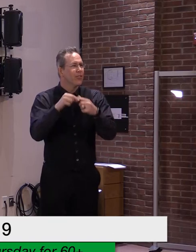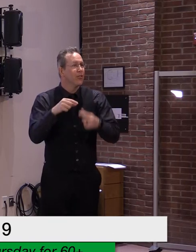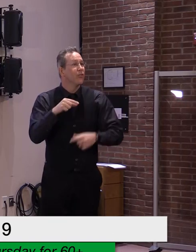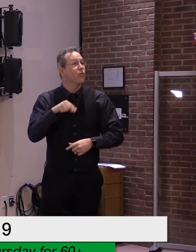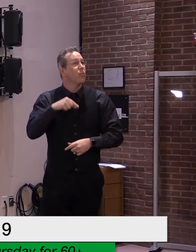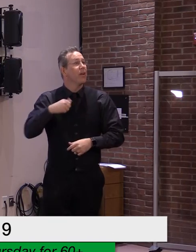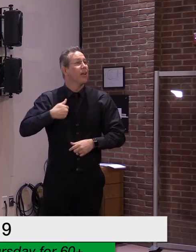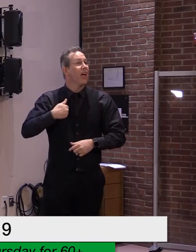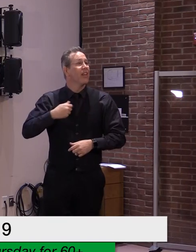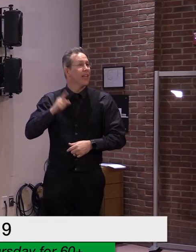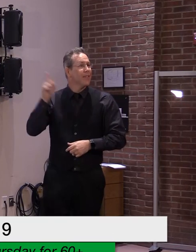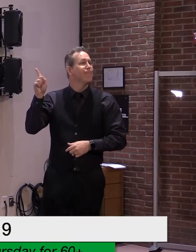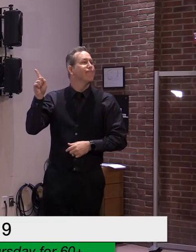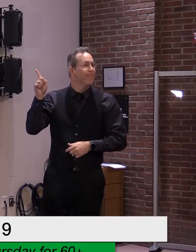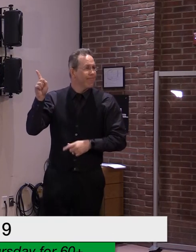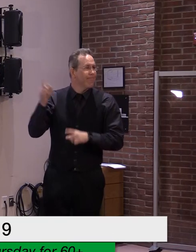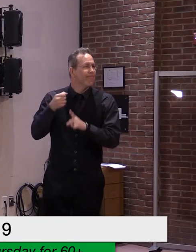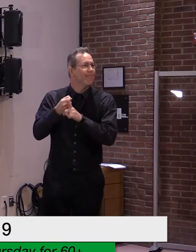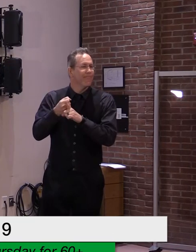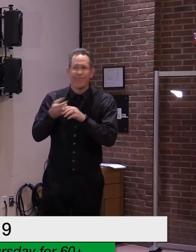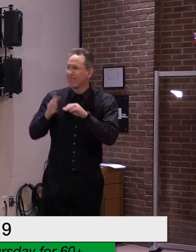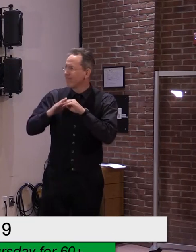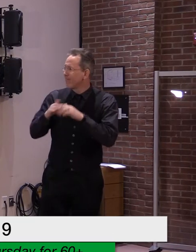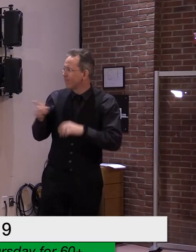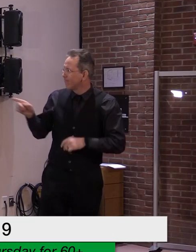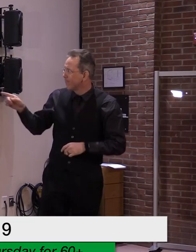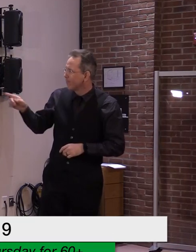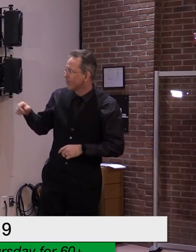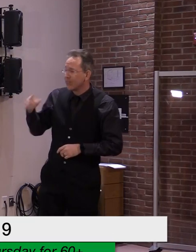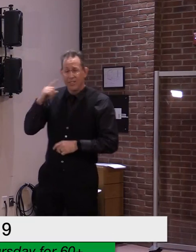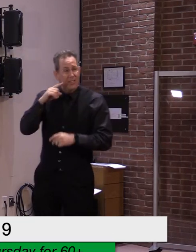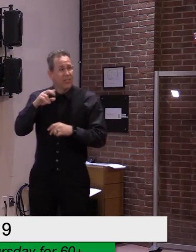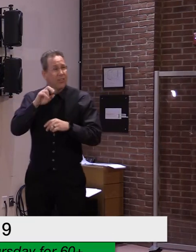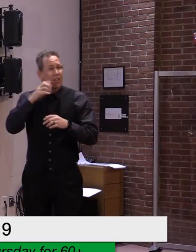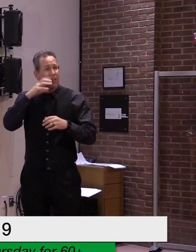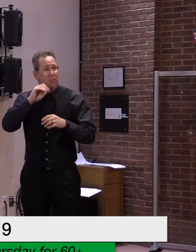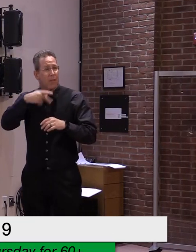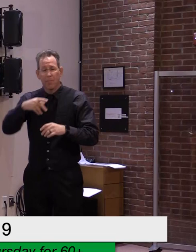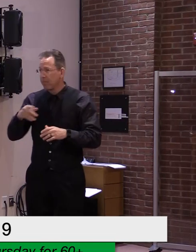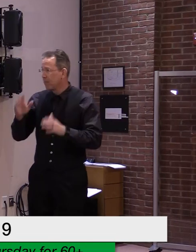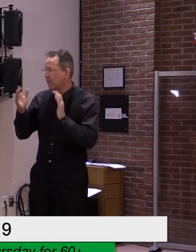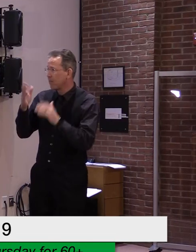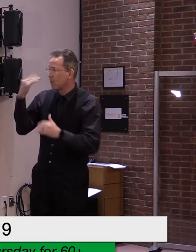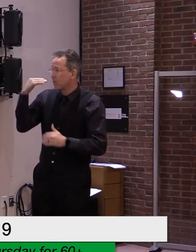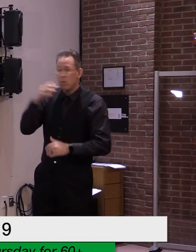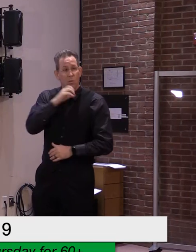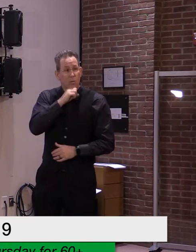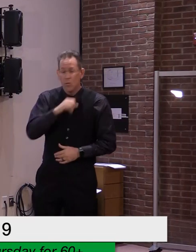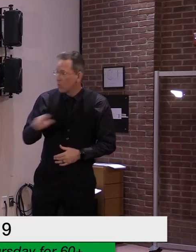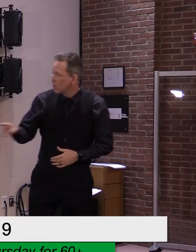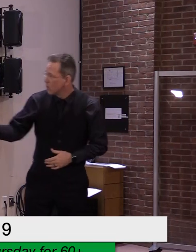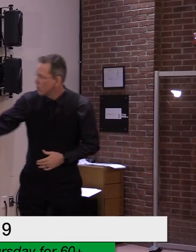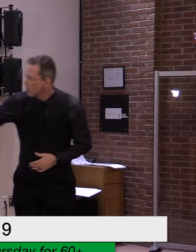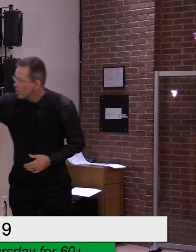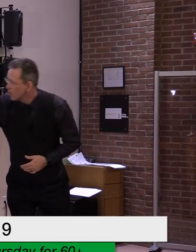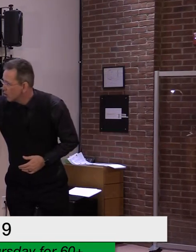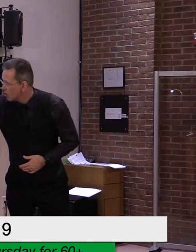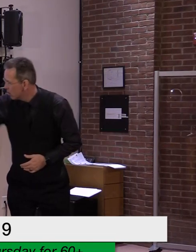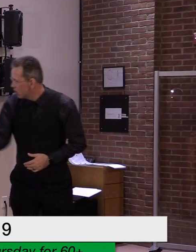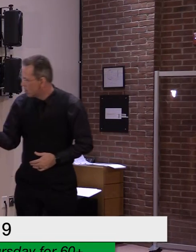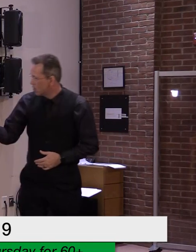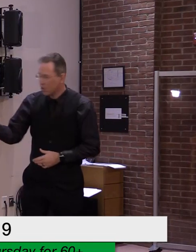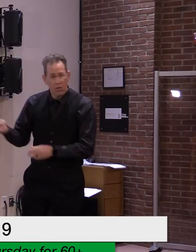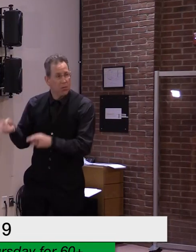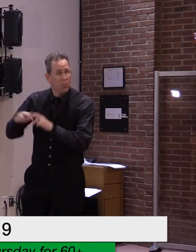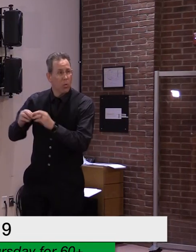this week compared to last. Finally, looking at the heat map today compared to 2 weeks ago, you can see that there's